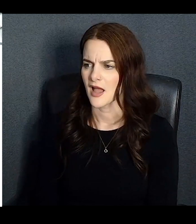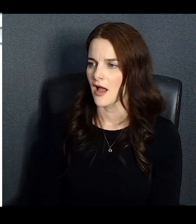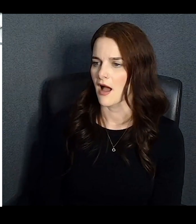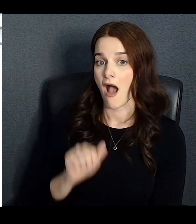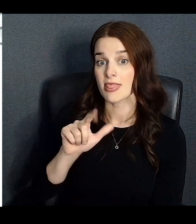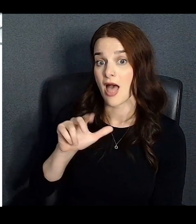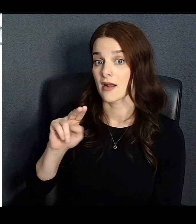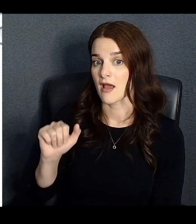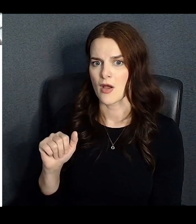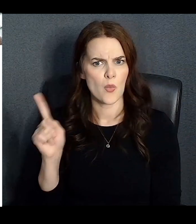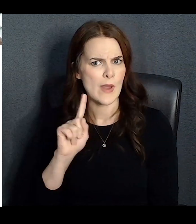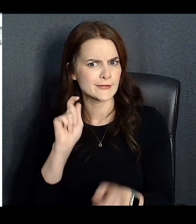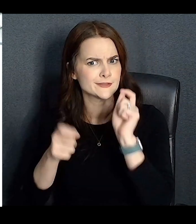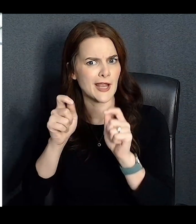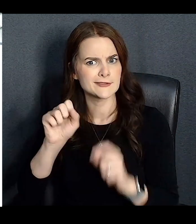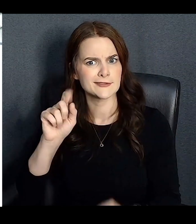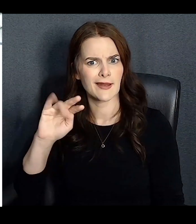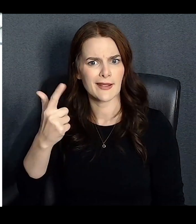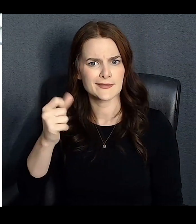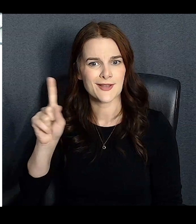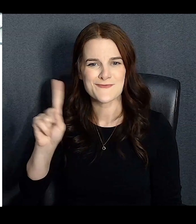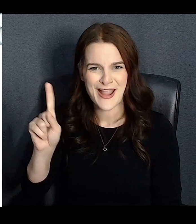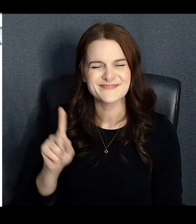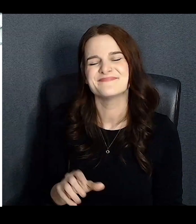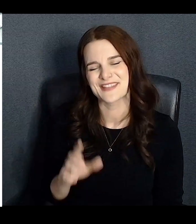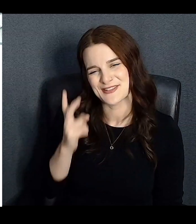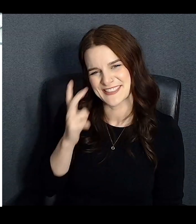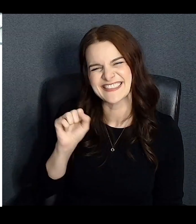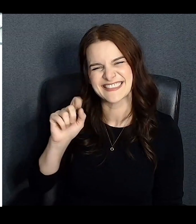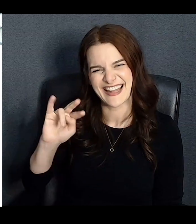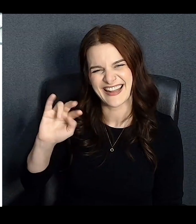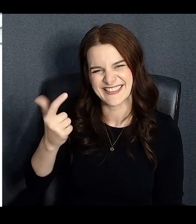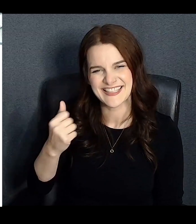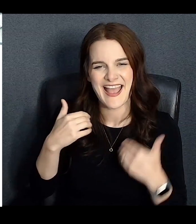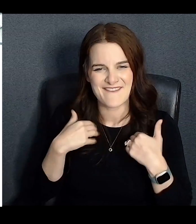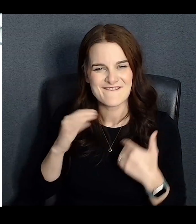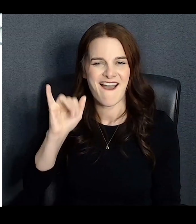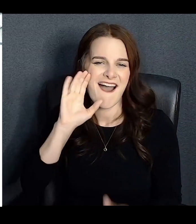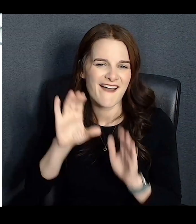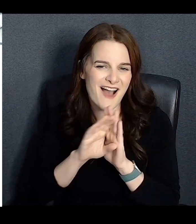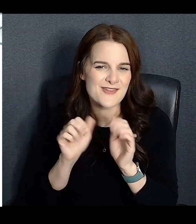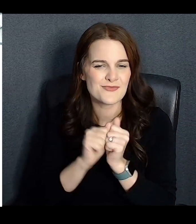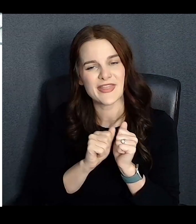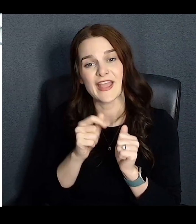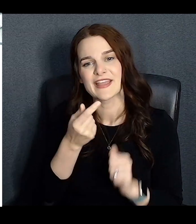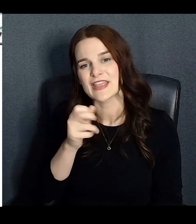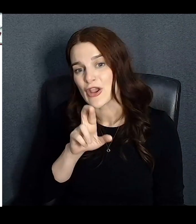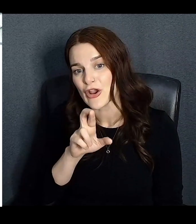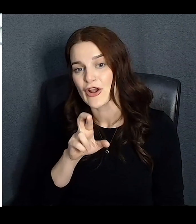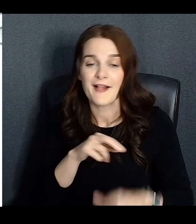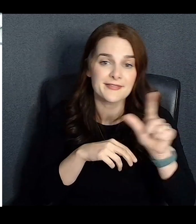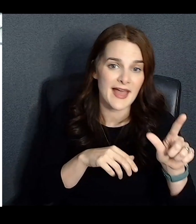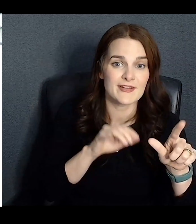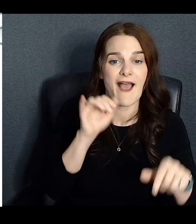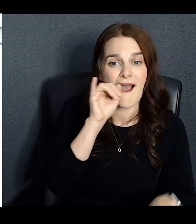So where do you change the settings? It's always in the settings. So you might see an icon with a little gear. The one on the left